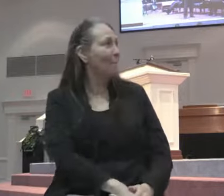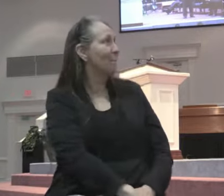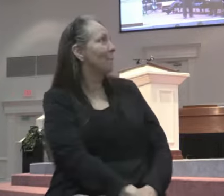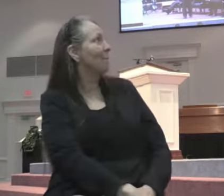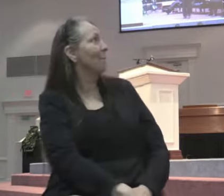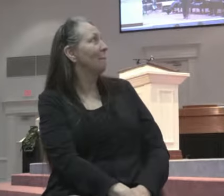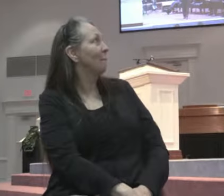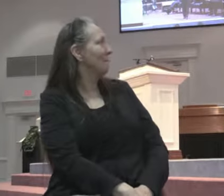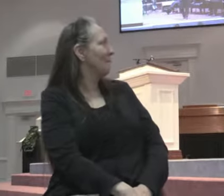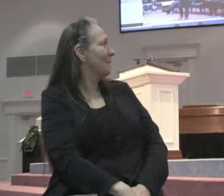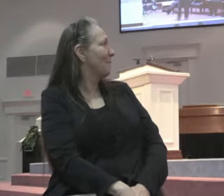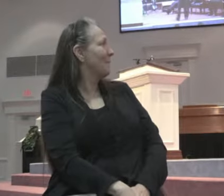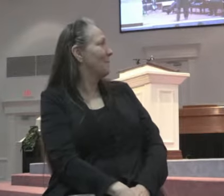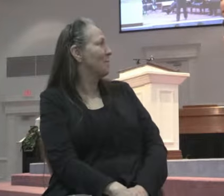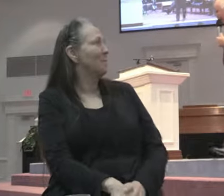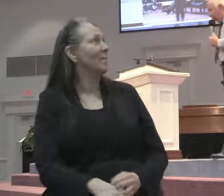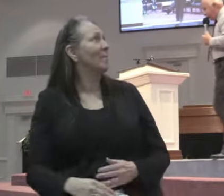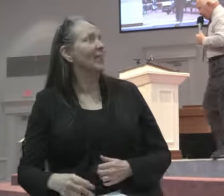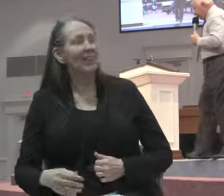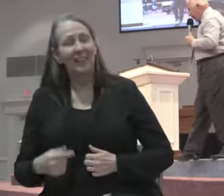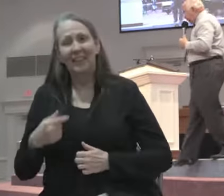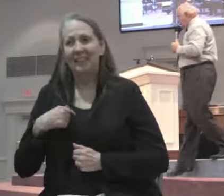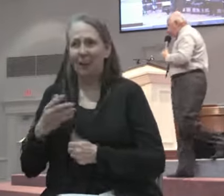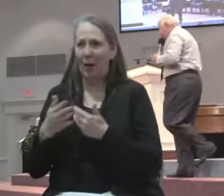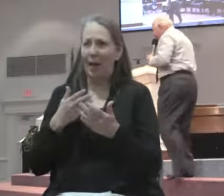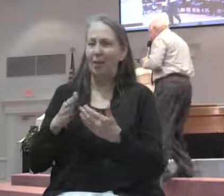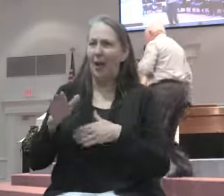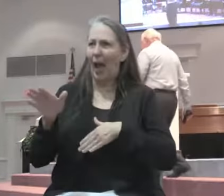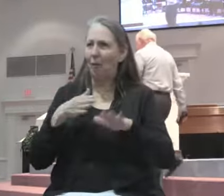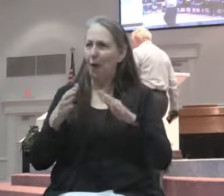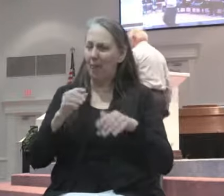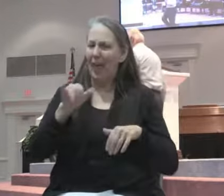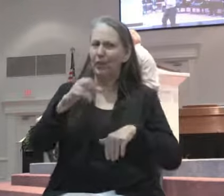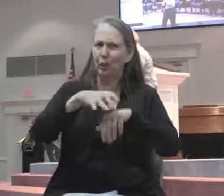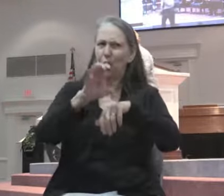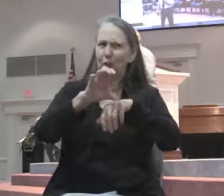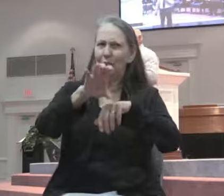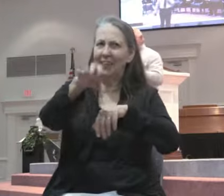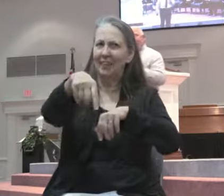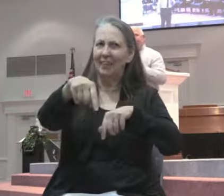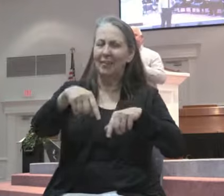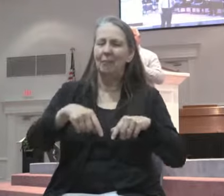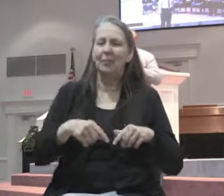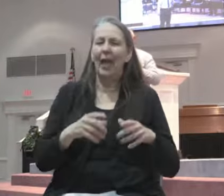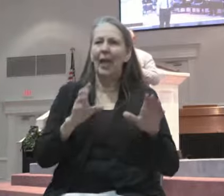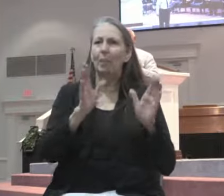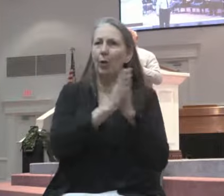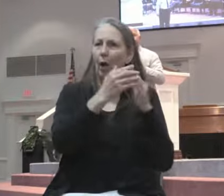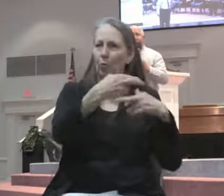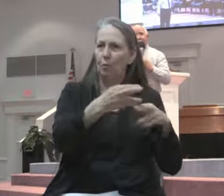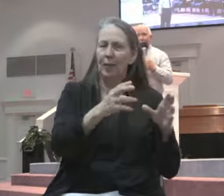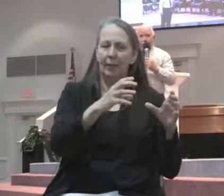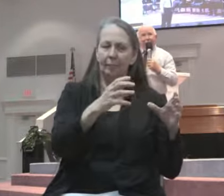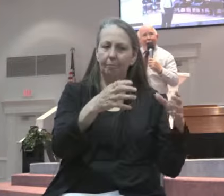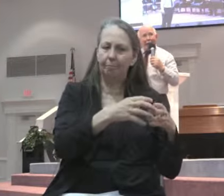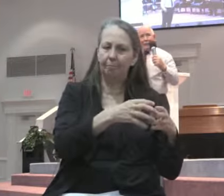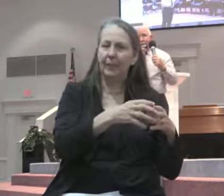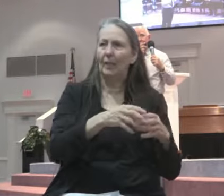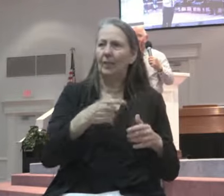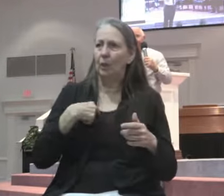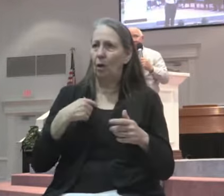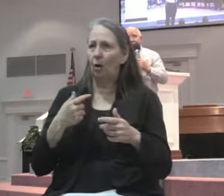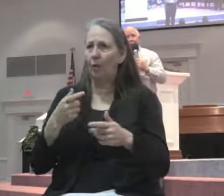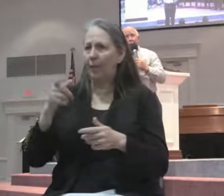Right. But I walked through the prayer. Now the pastor said, I want you to help us. And so I